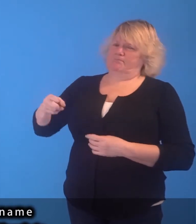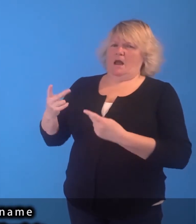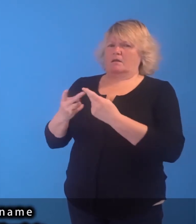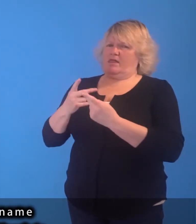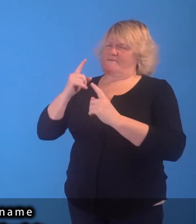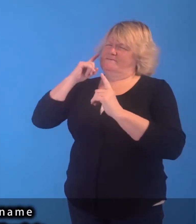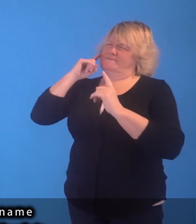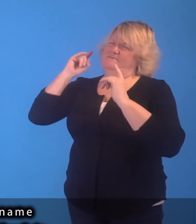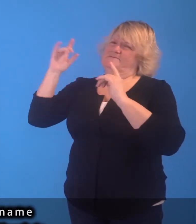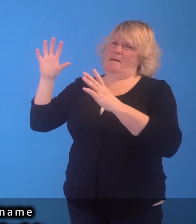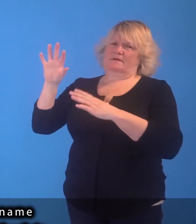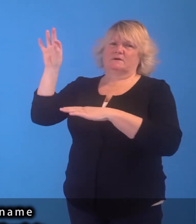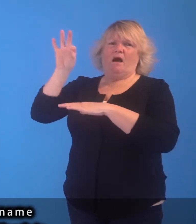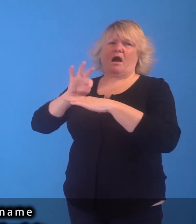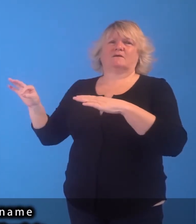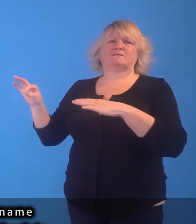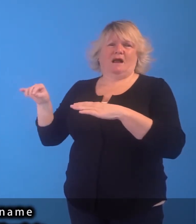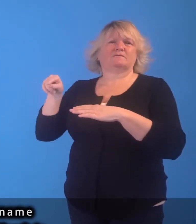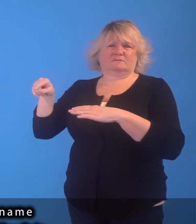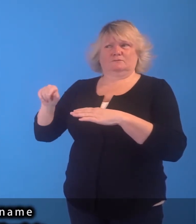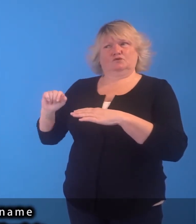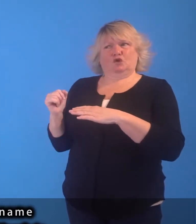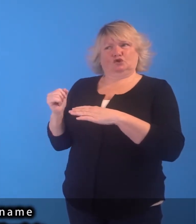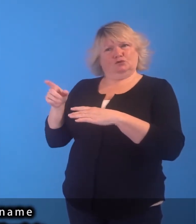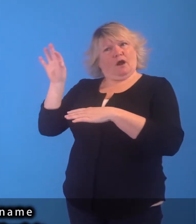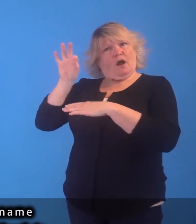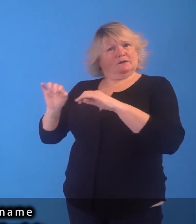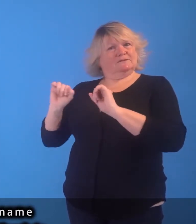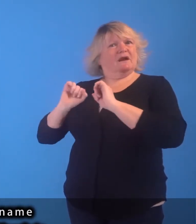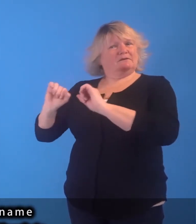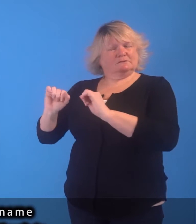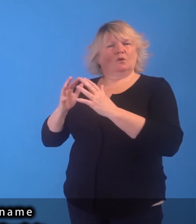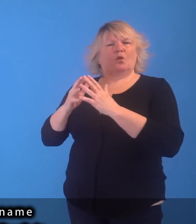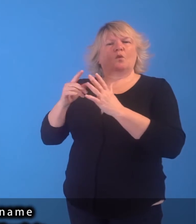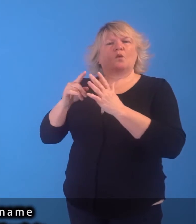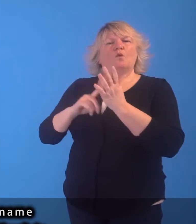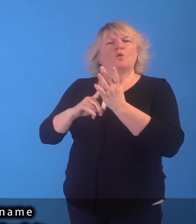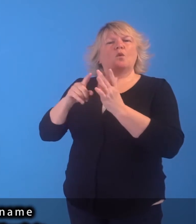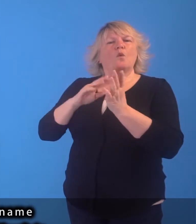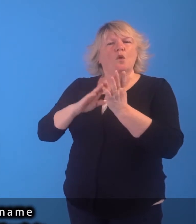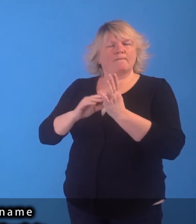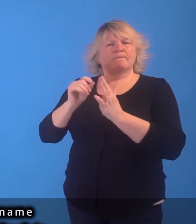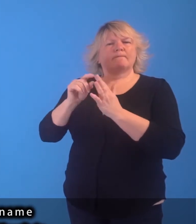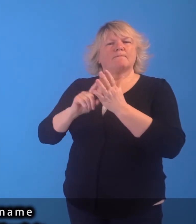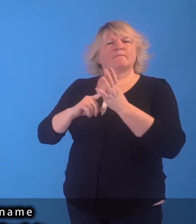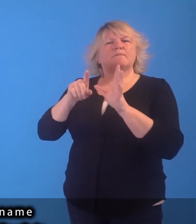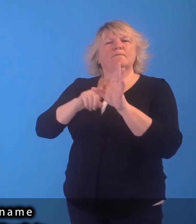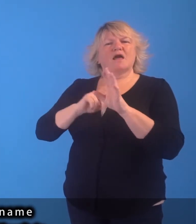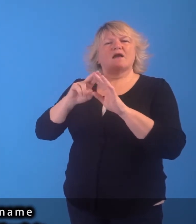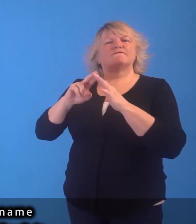He commissioned another famous name from Scottish architecture, William Playfair.